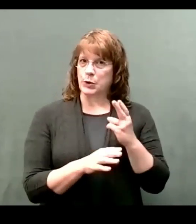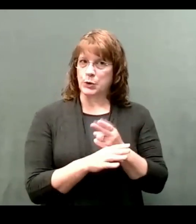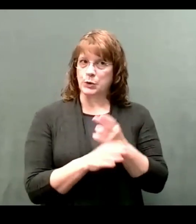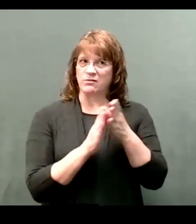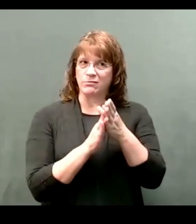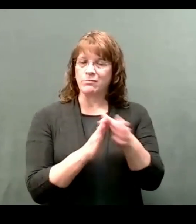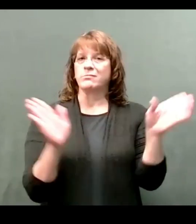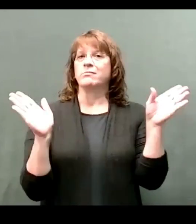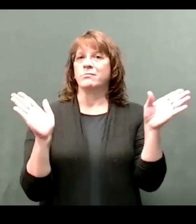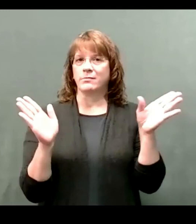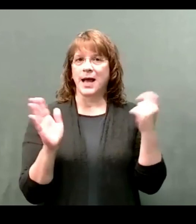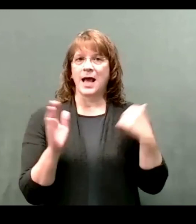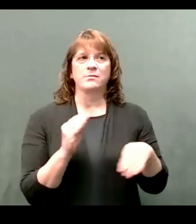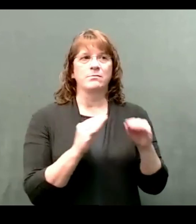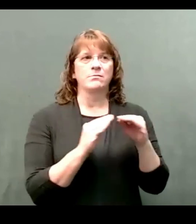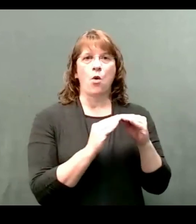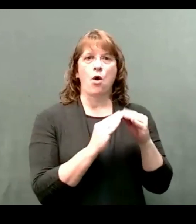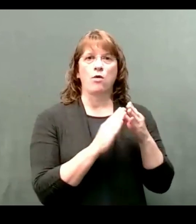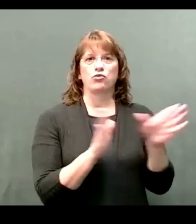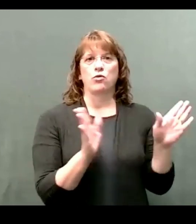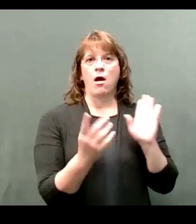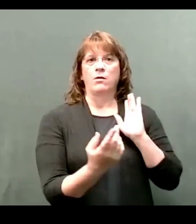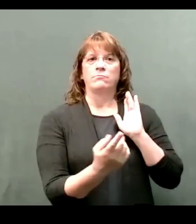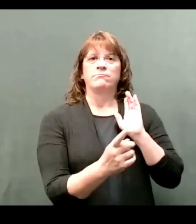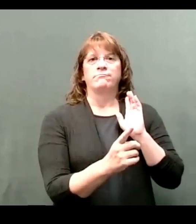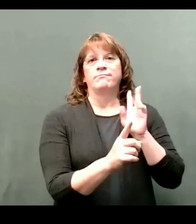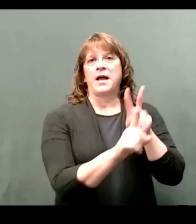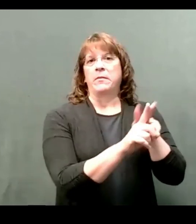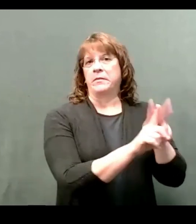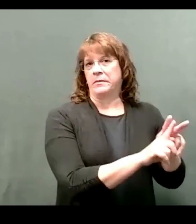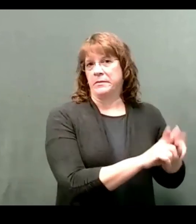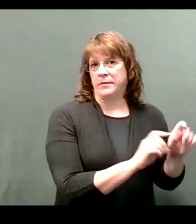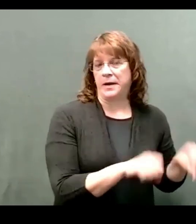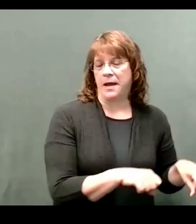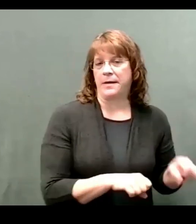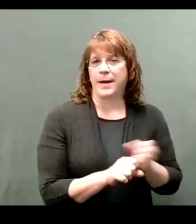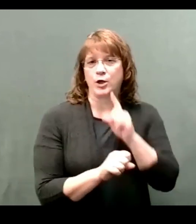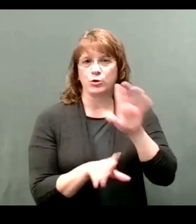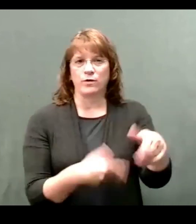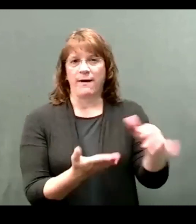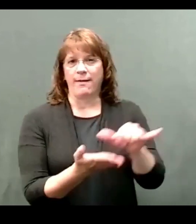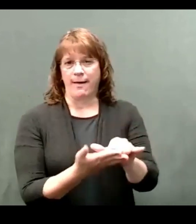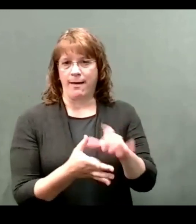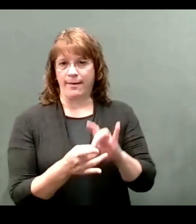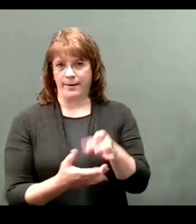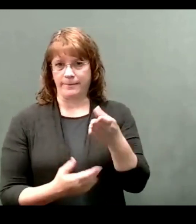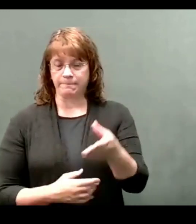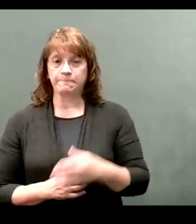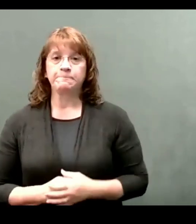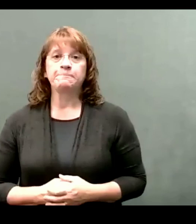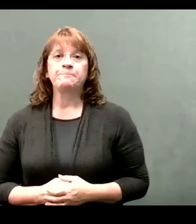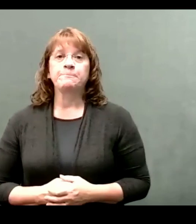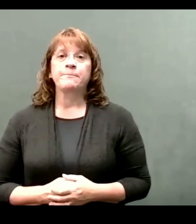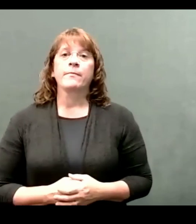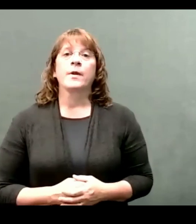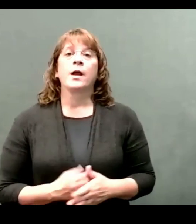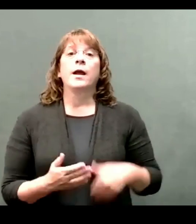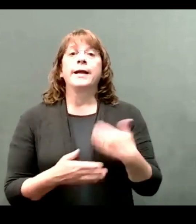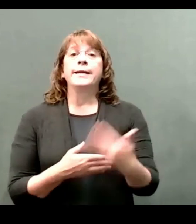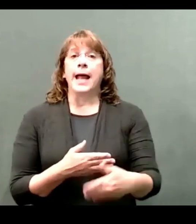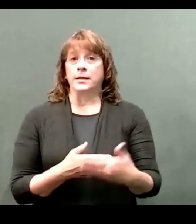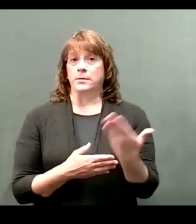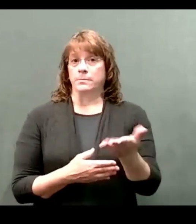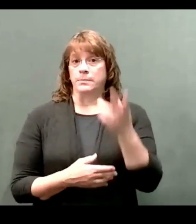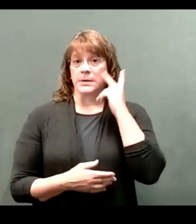pretty widely and has a lot of broad applicability. We wanted to make sure that we gave you that there. Then the